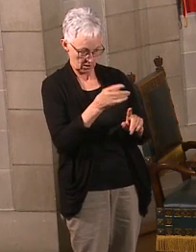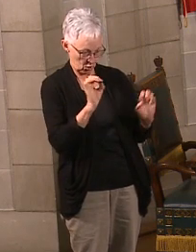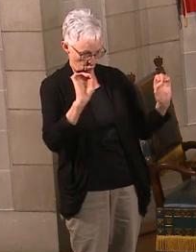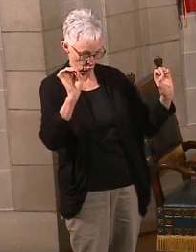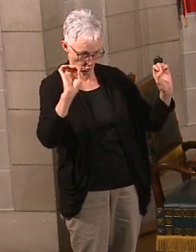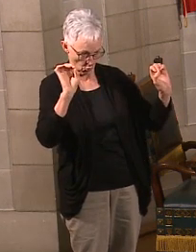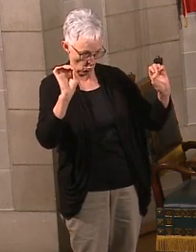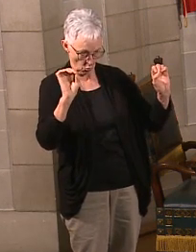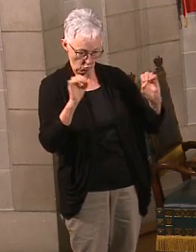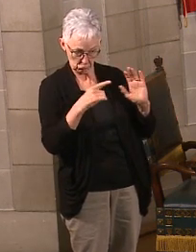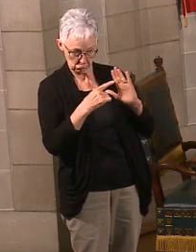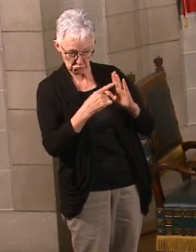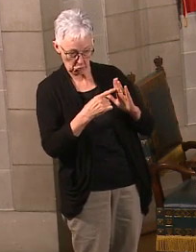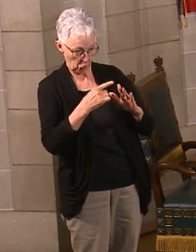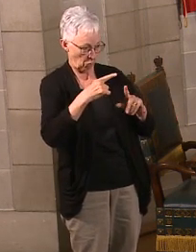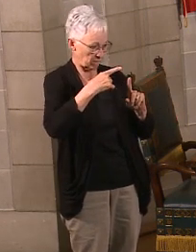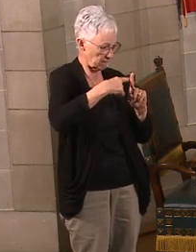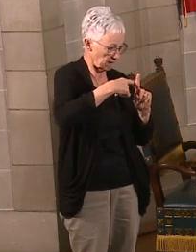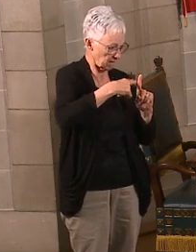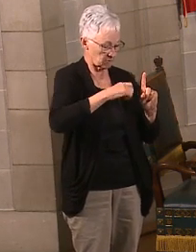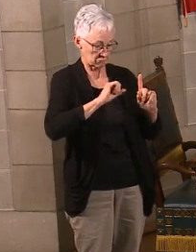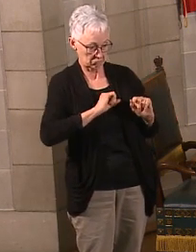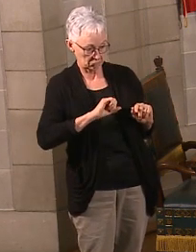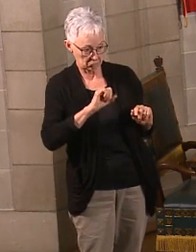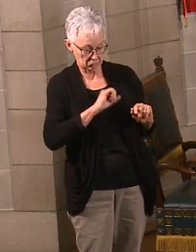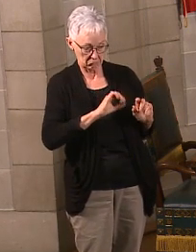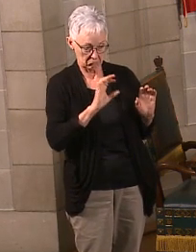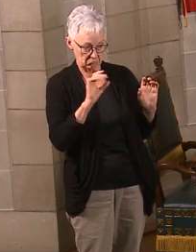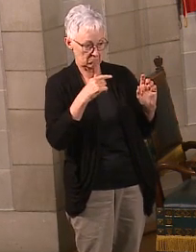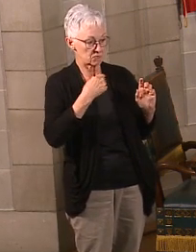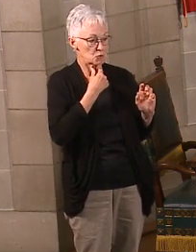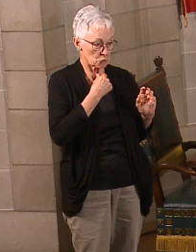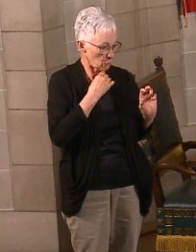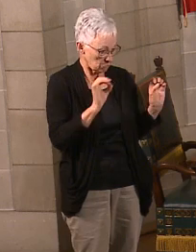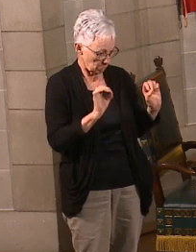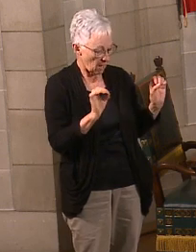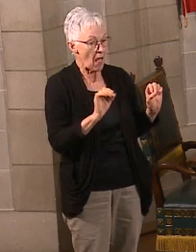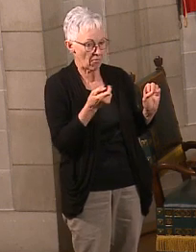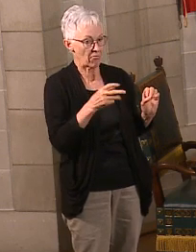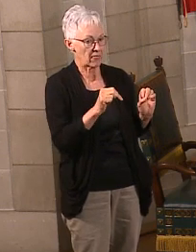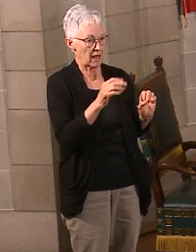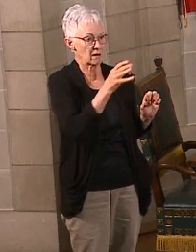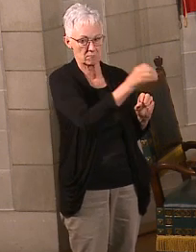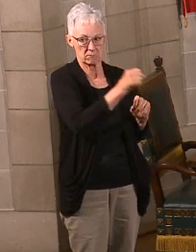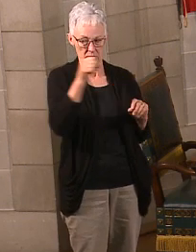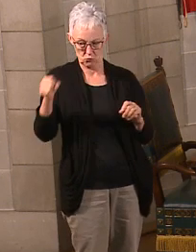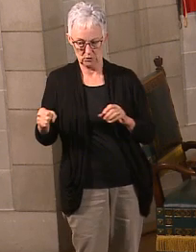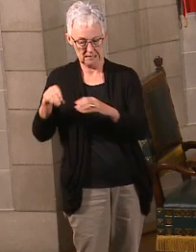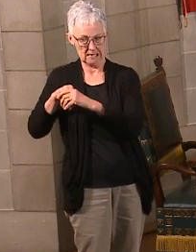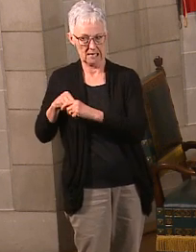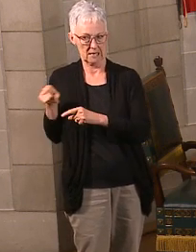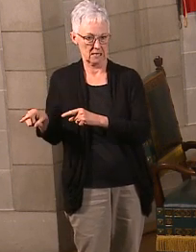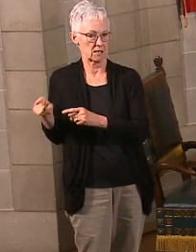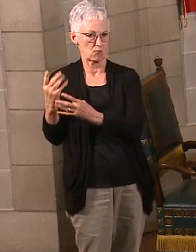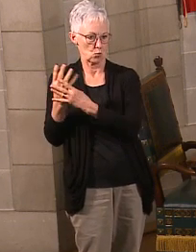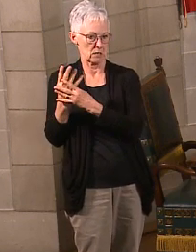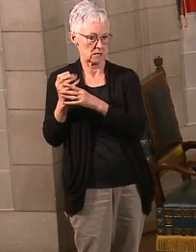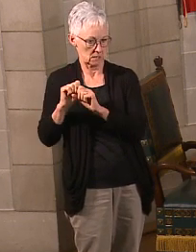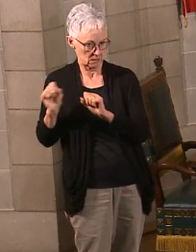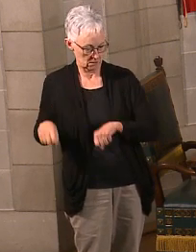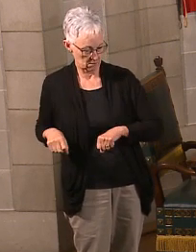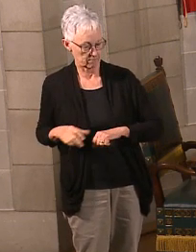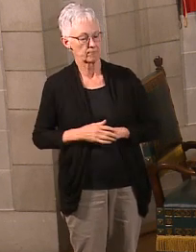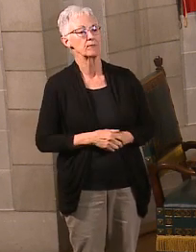present symptoms, we'll move them into the general population. We looked at separating vulnerable populations, and specifically we're able